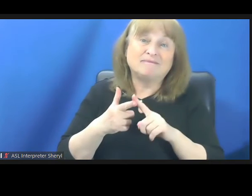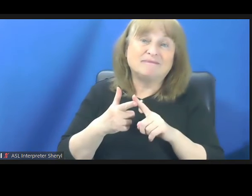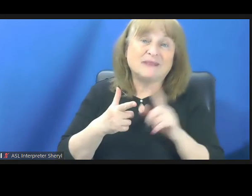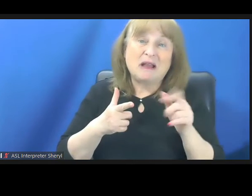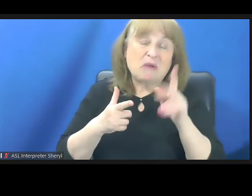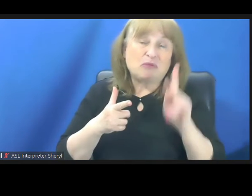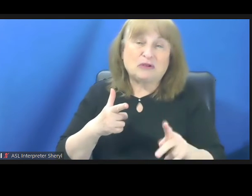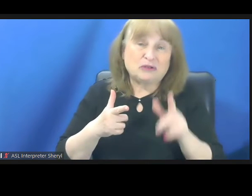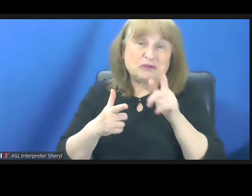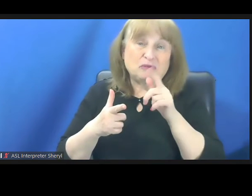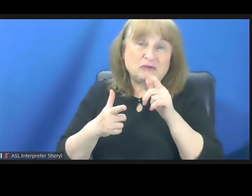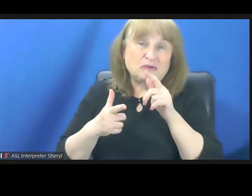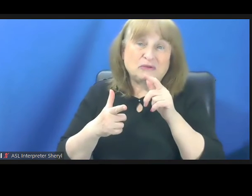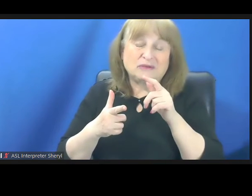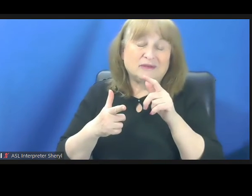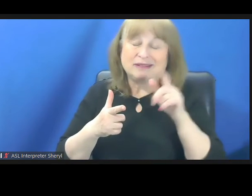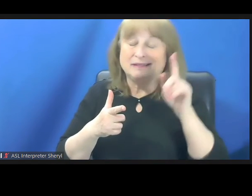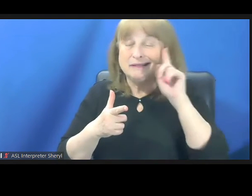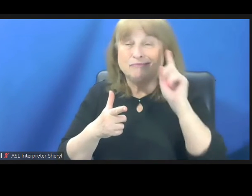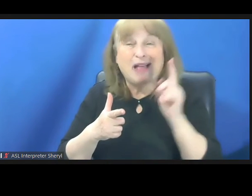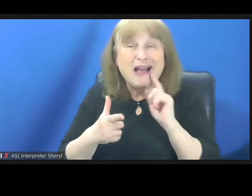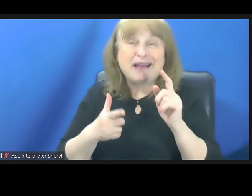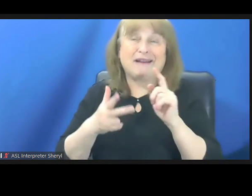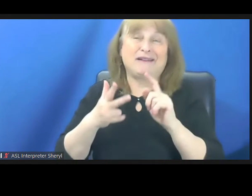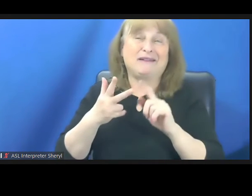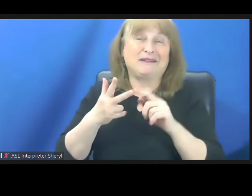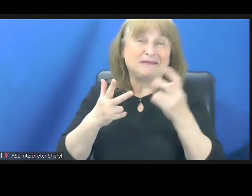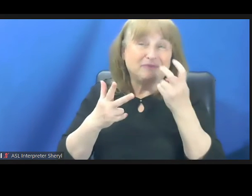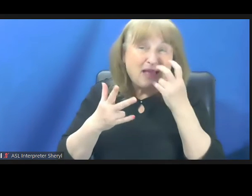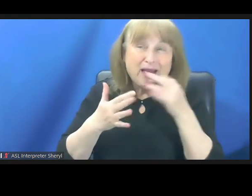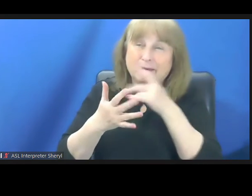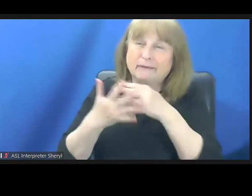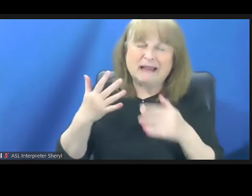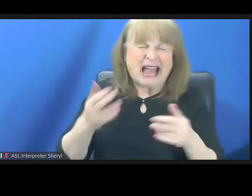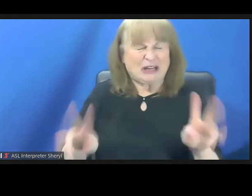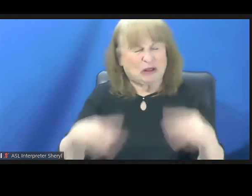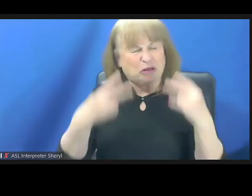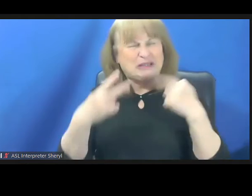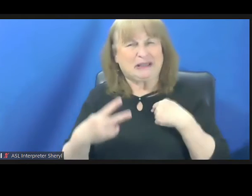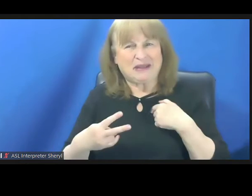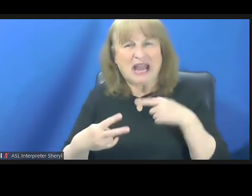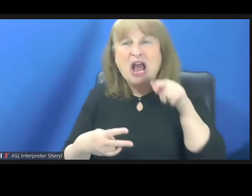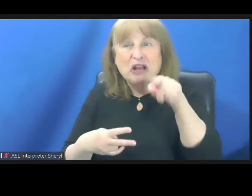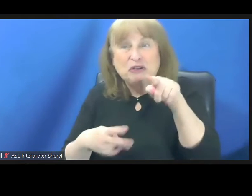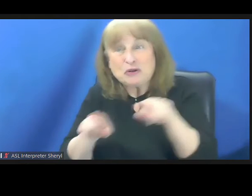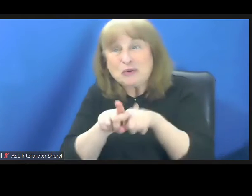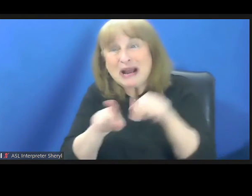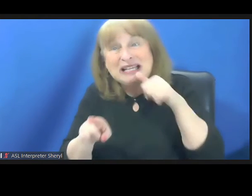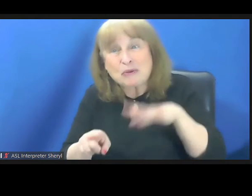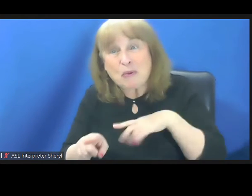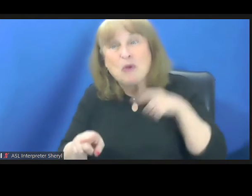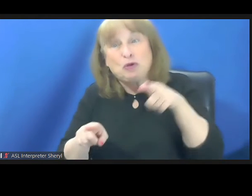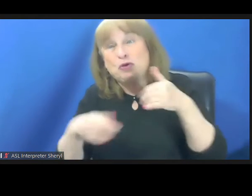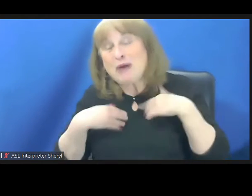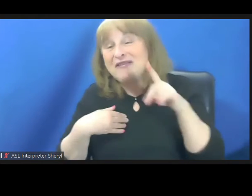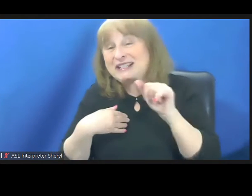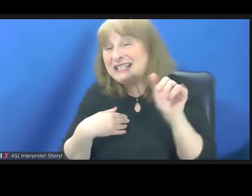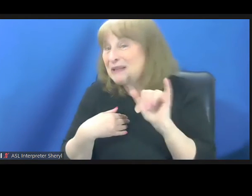somebody who has a blind, deaf, a number of disabled. And then he looks at me and he said, and you as a woman are disabled as